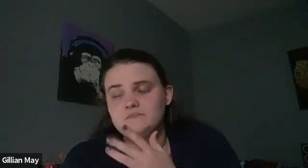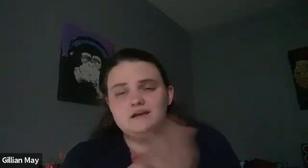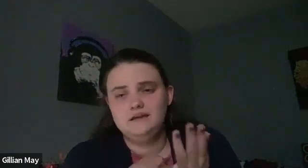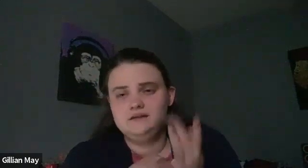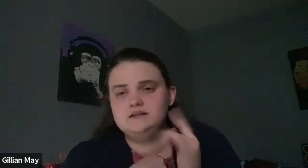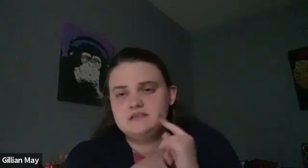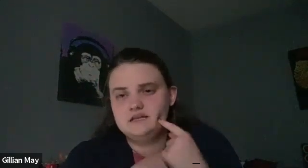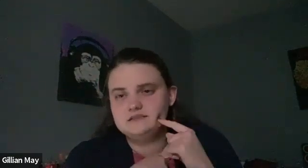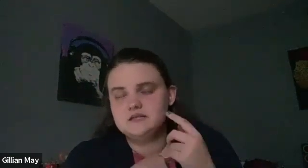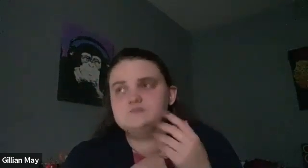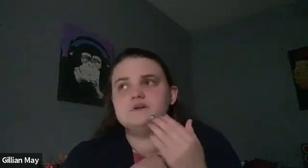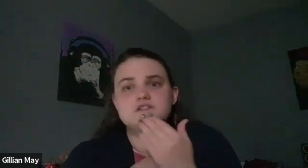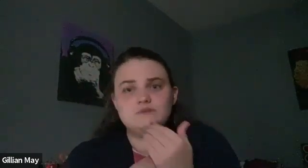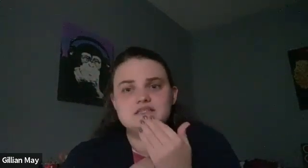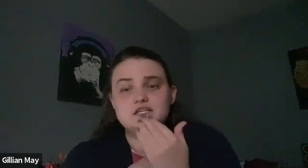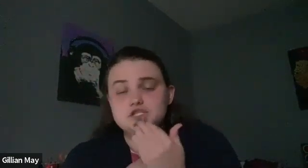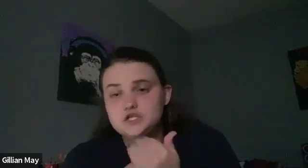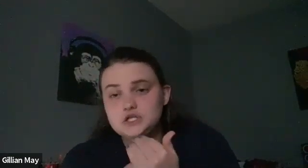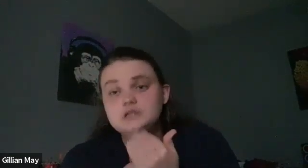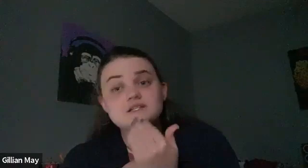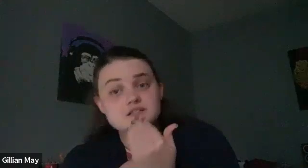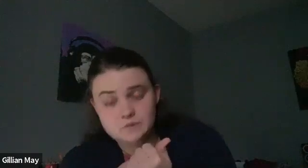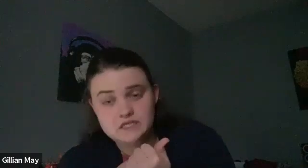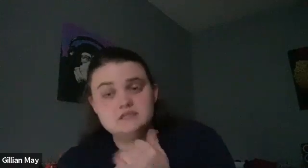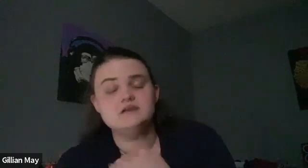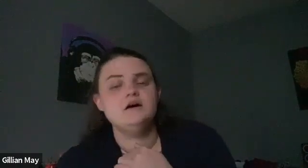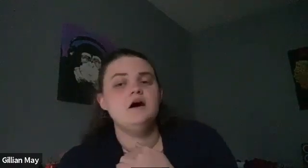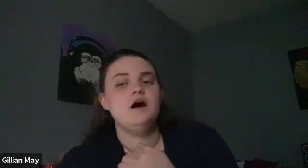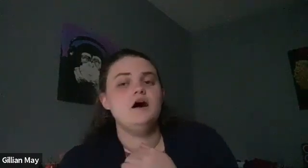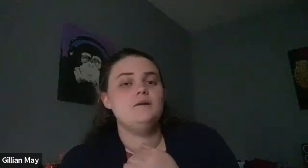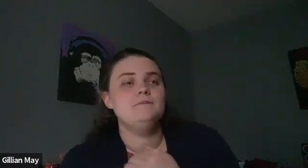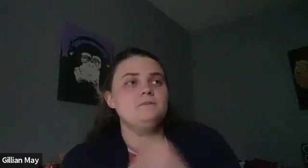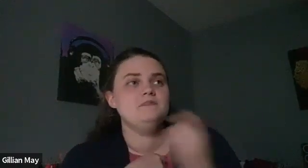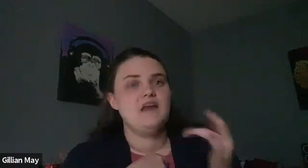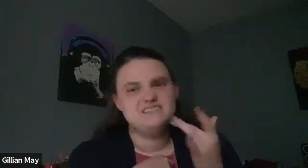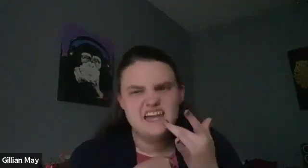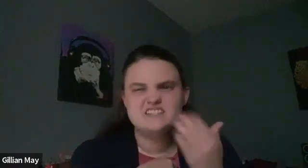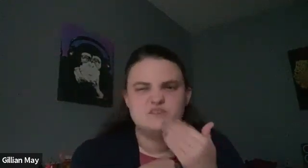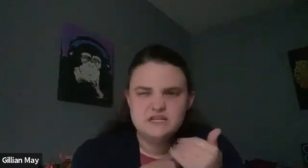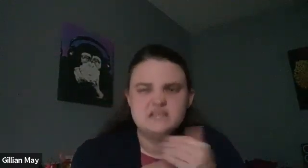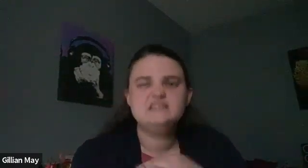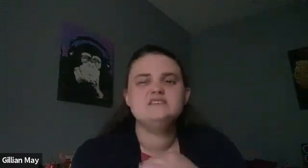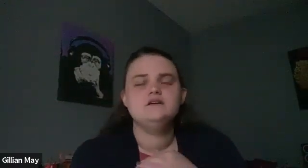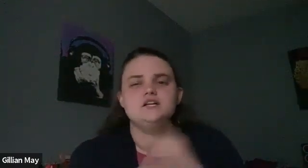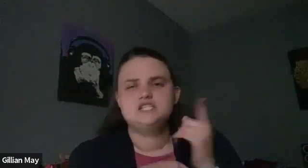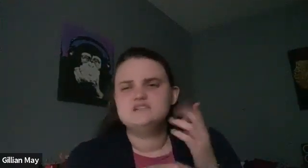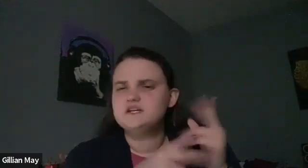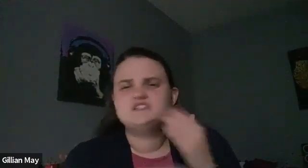not candy, because candy's this, but sweets like sugar, sweet, that tastes sweet. She's a very